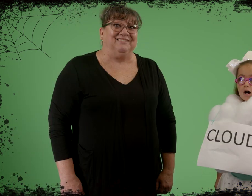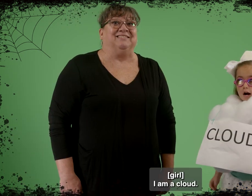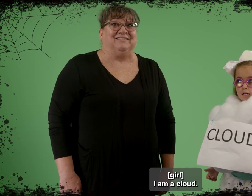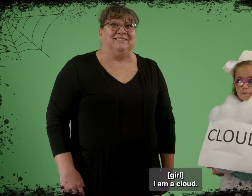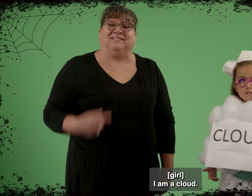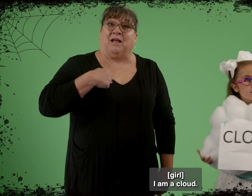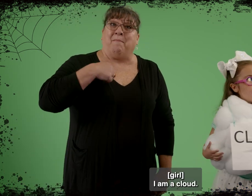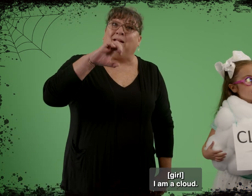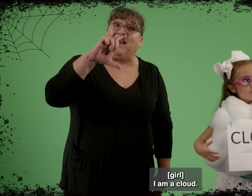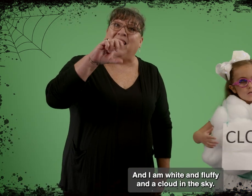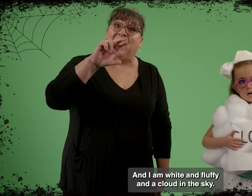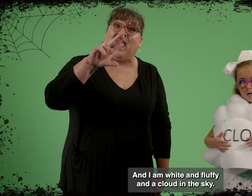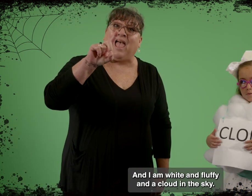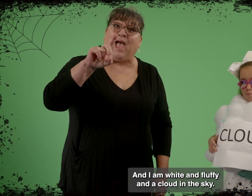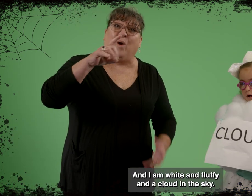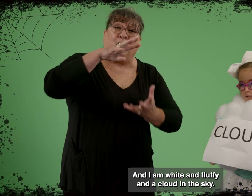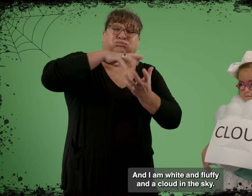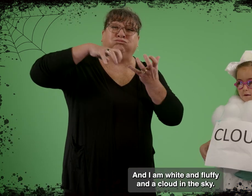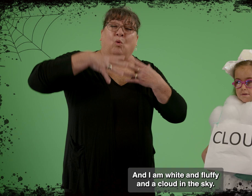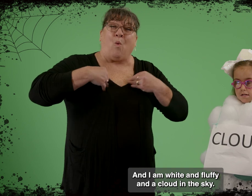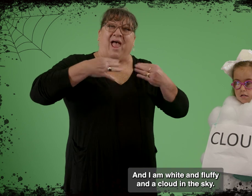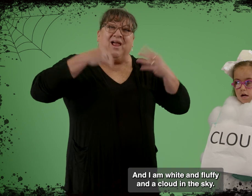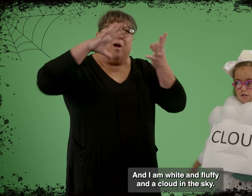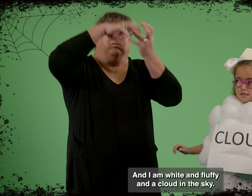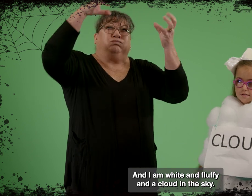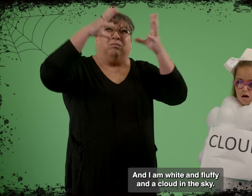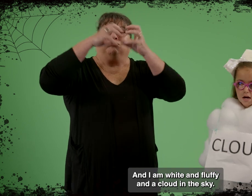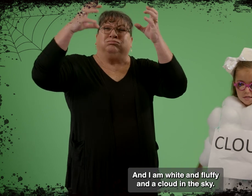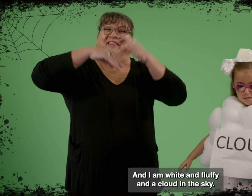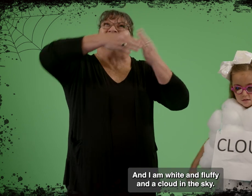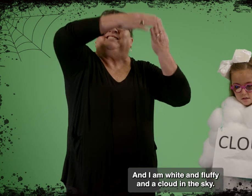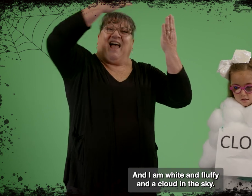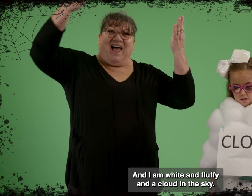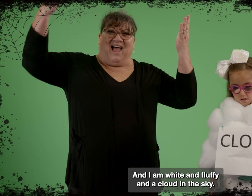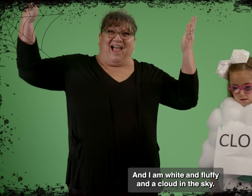I am a clown, and I am white and fluffy, and a clown in the sky.